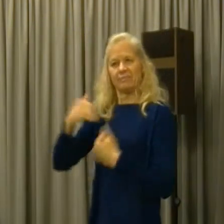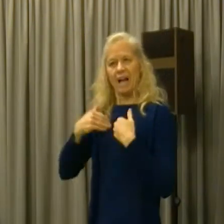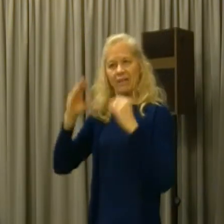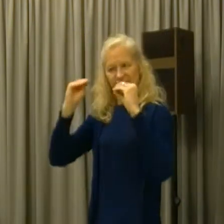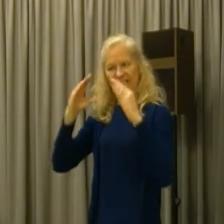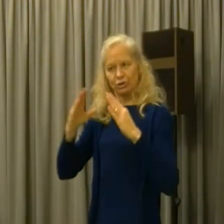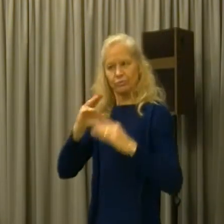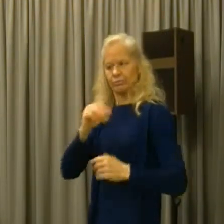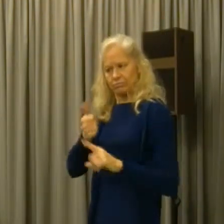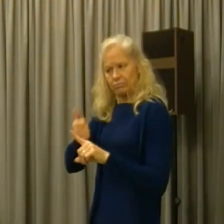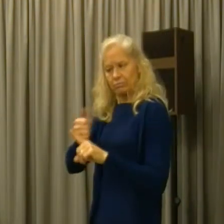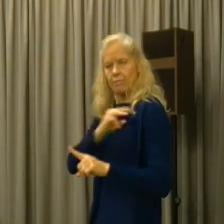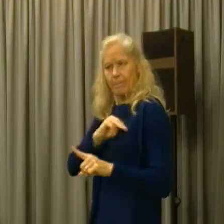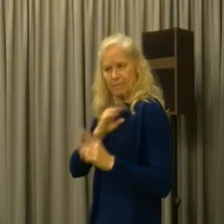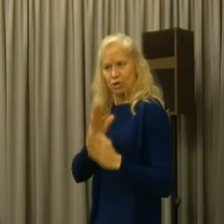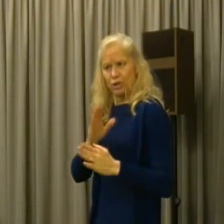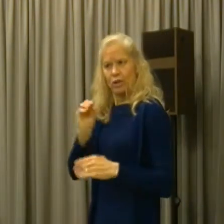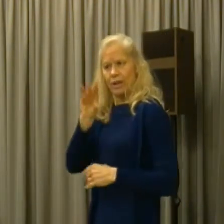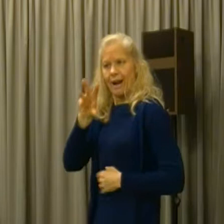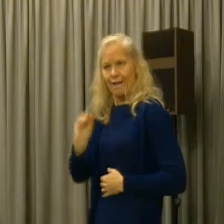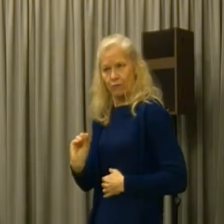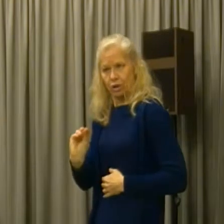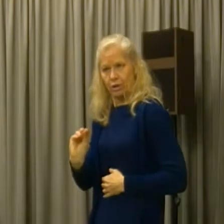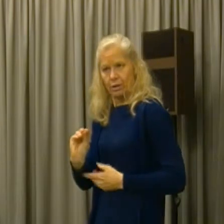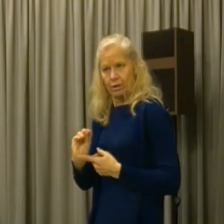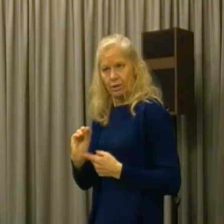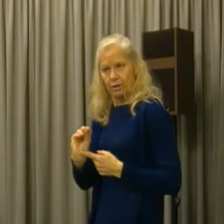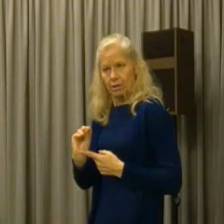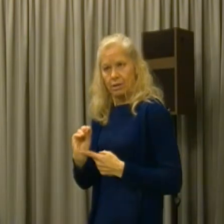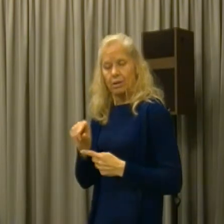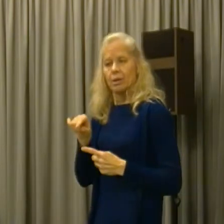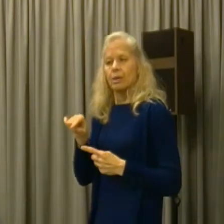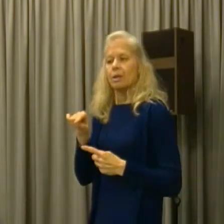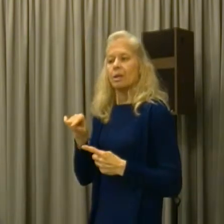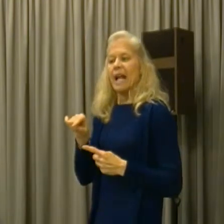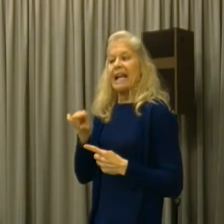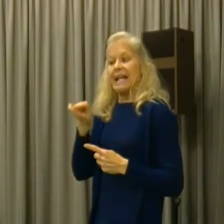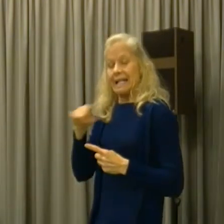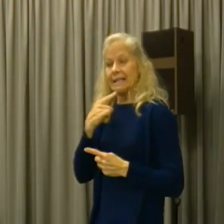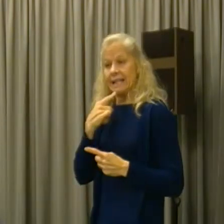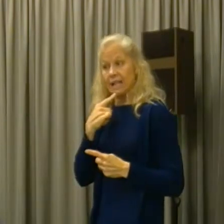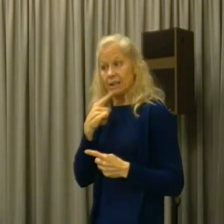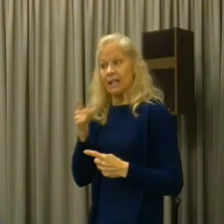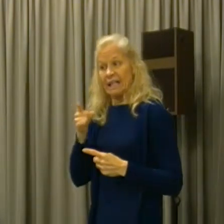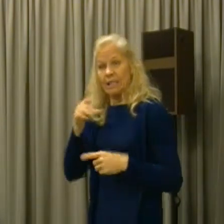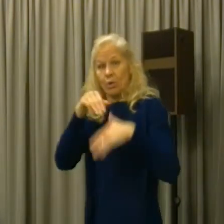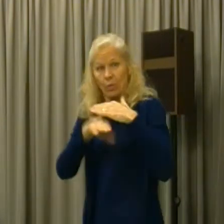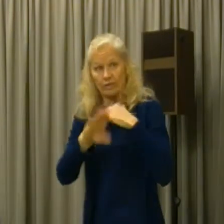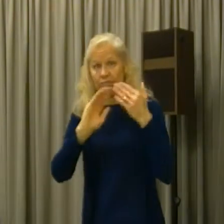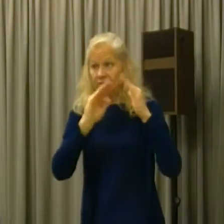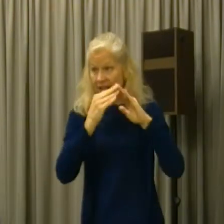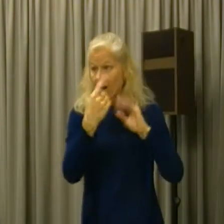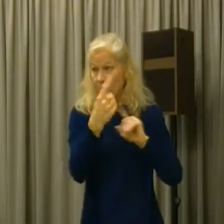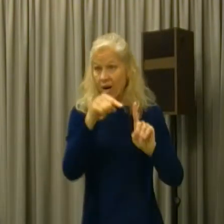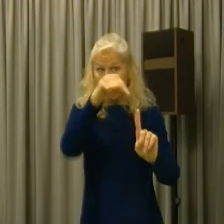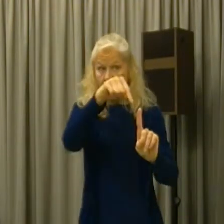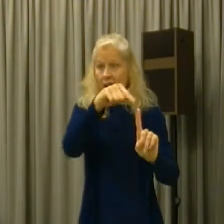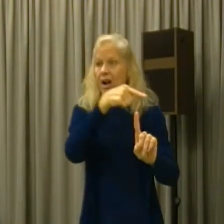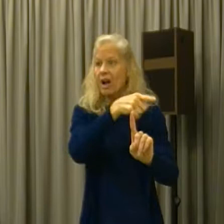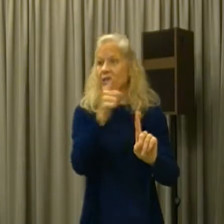And they prayed, God, please make a way that we can continue this. Please help us. You